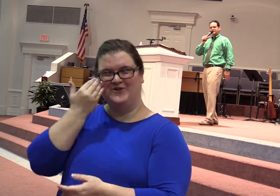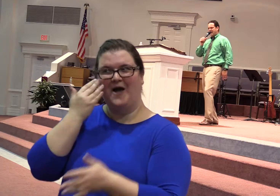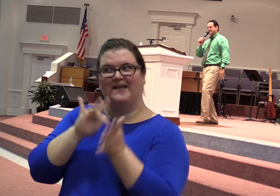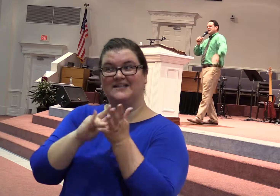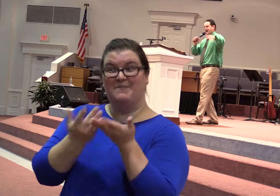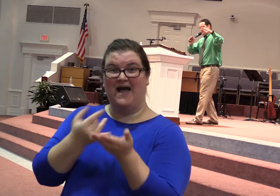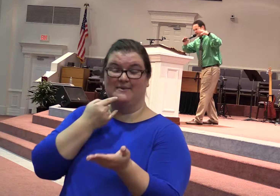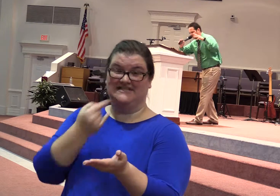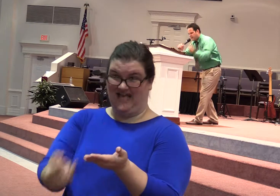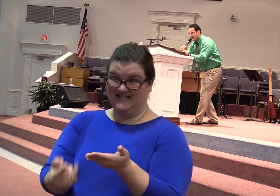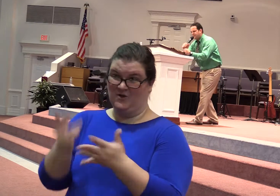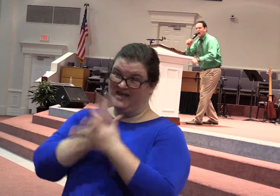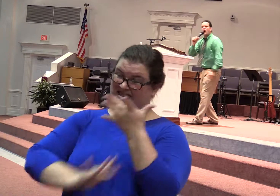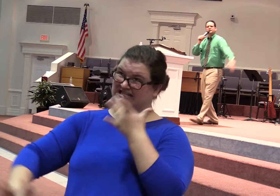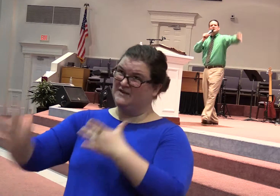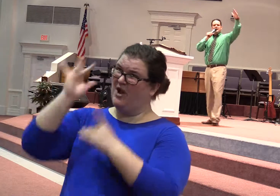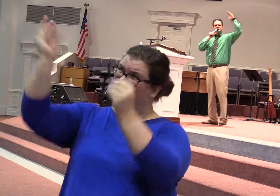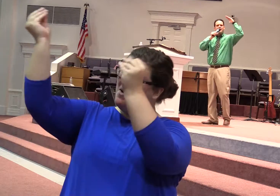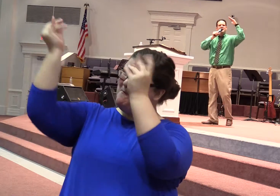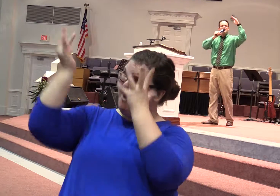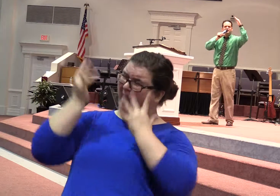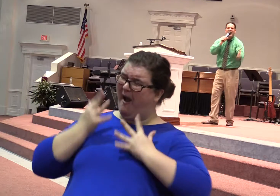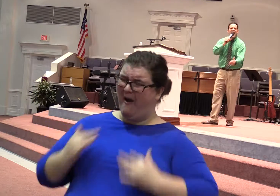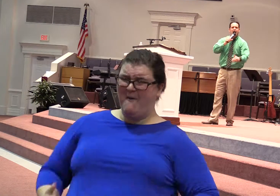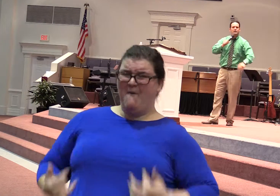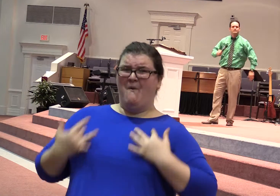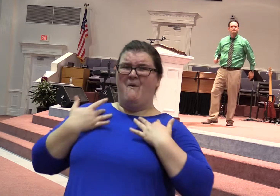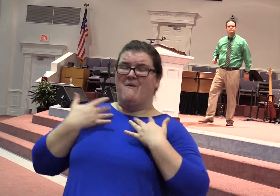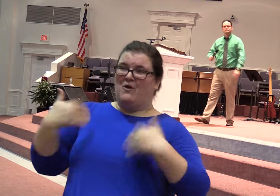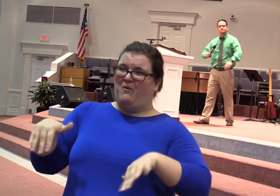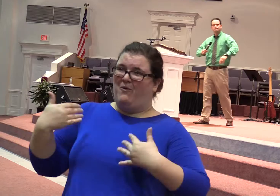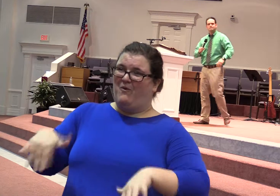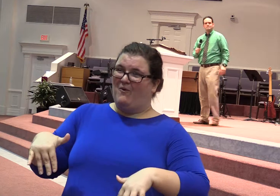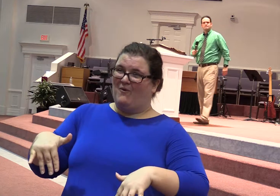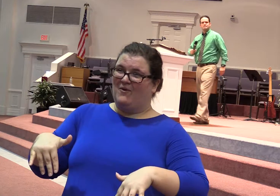God says that when the Spirit falls, there's going to be a sound?